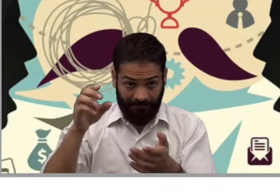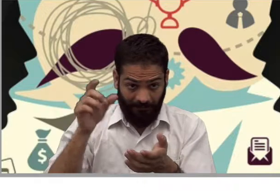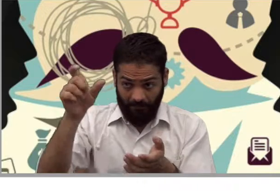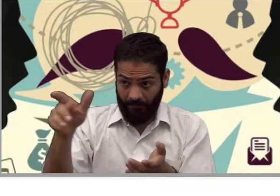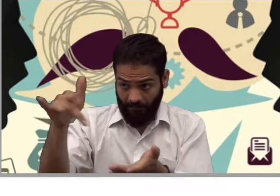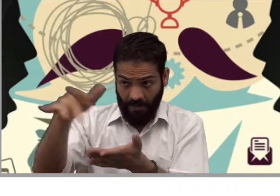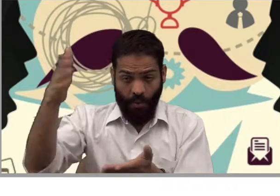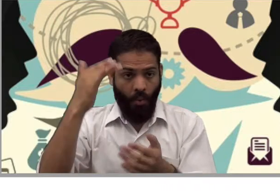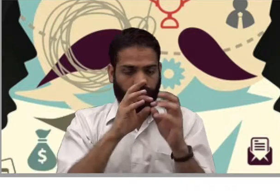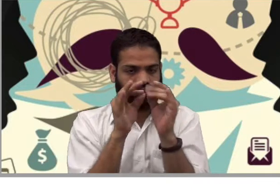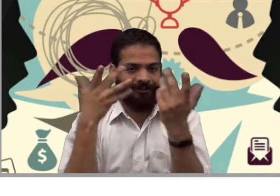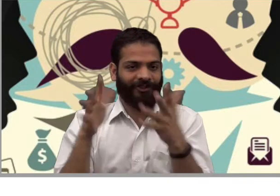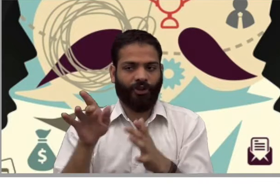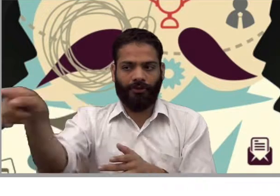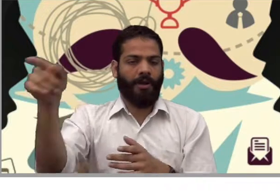Sikkim.